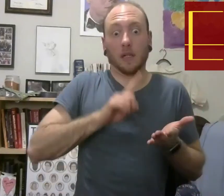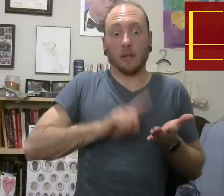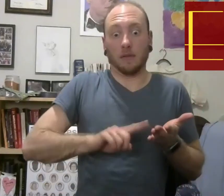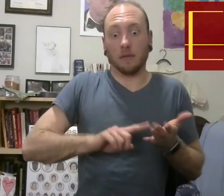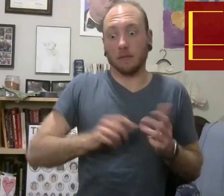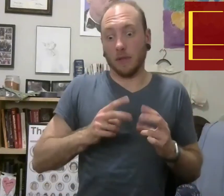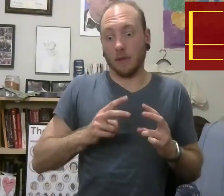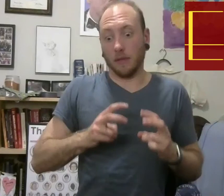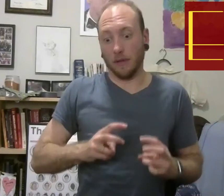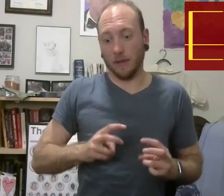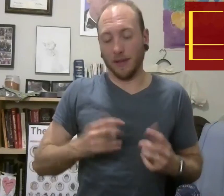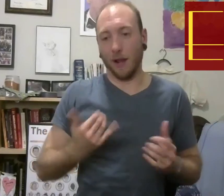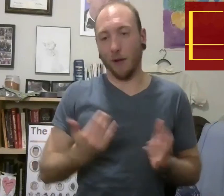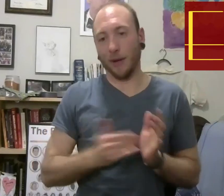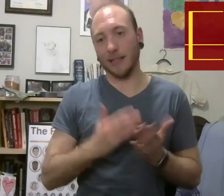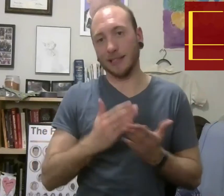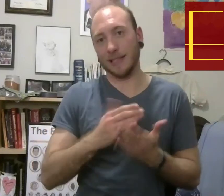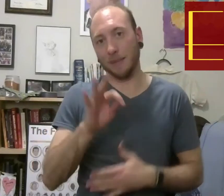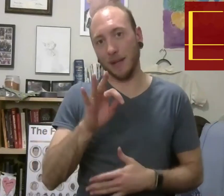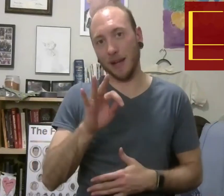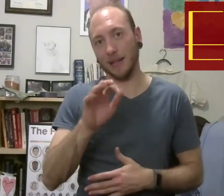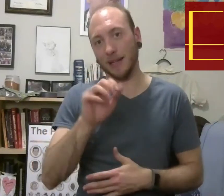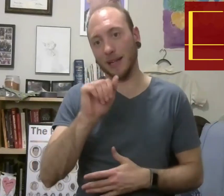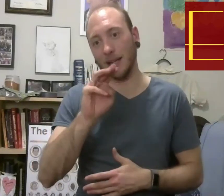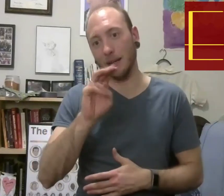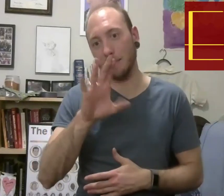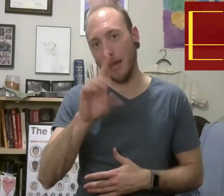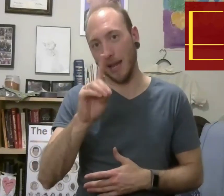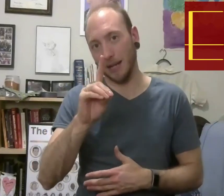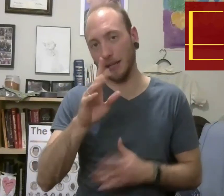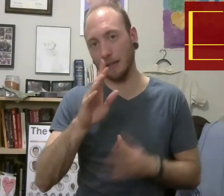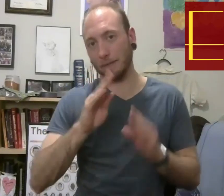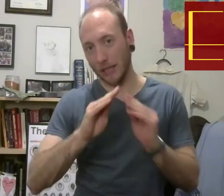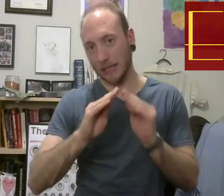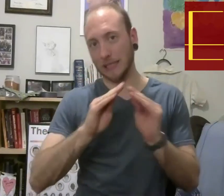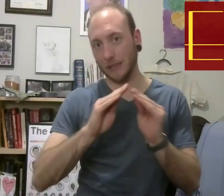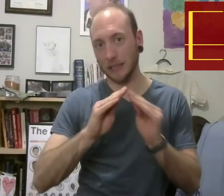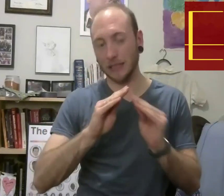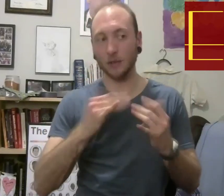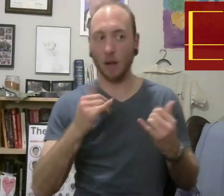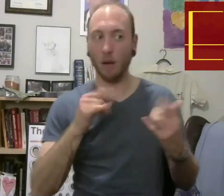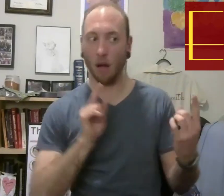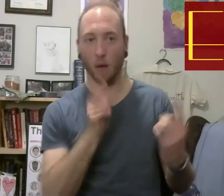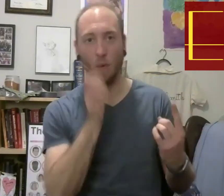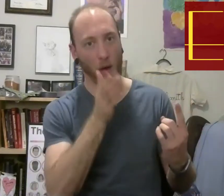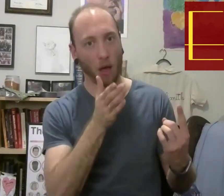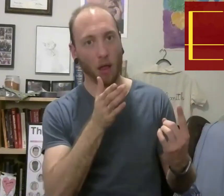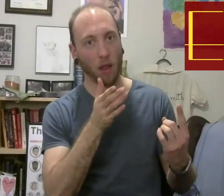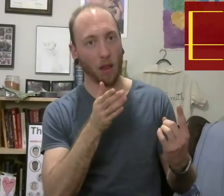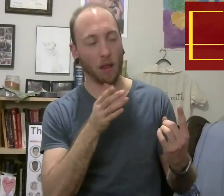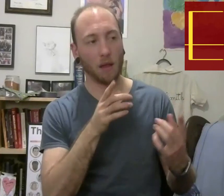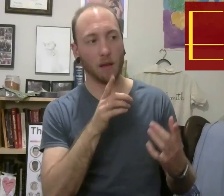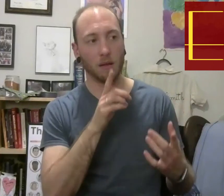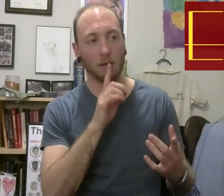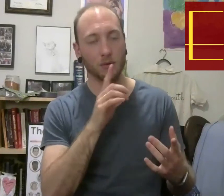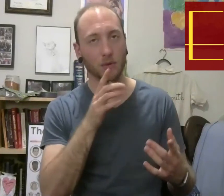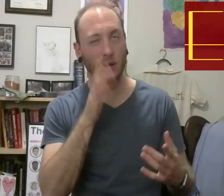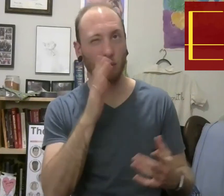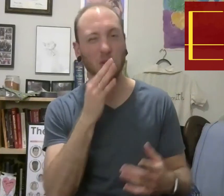step again now, and she's on my list, and I'm totally willing to go to her. And I imagine I'll actually do that pretty soon. And